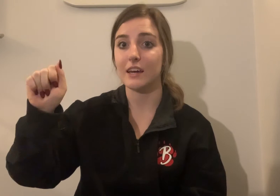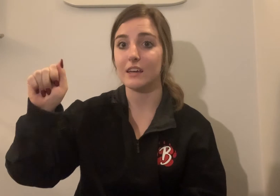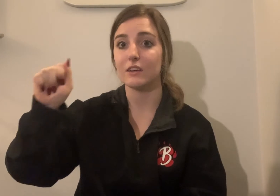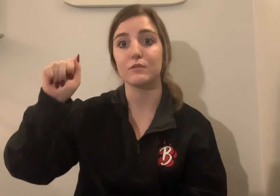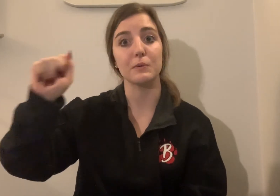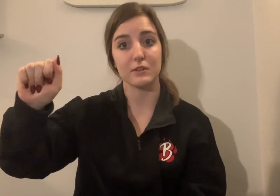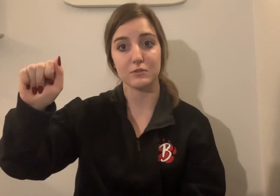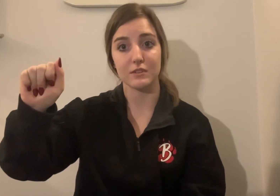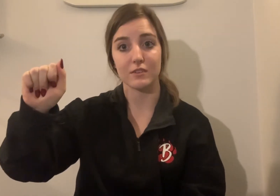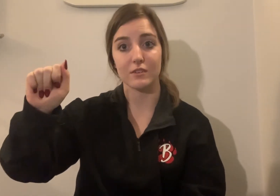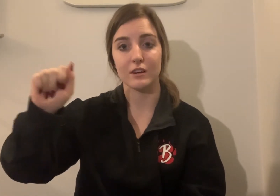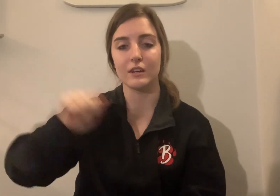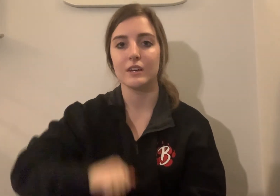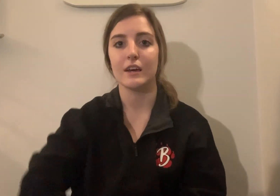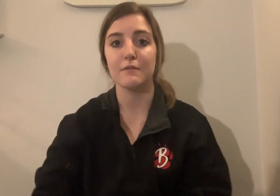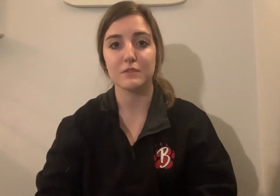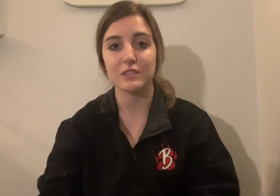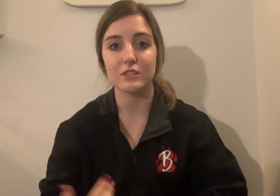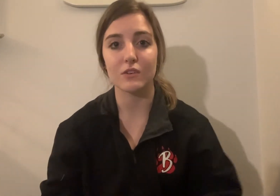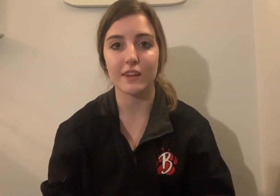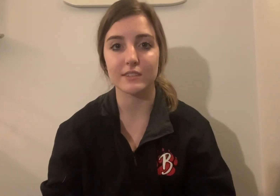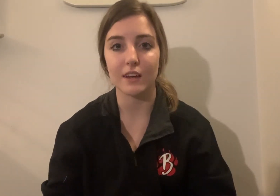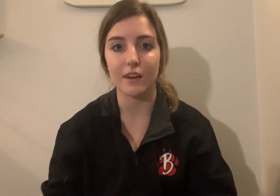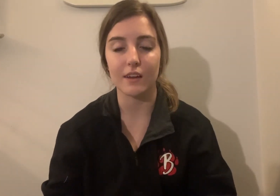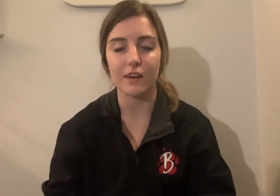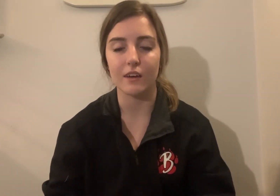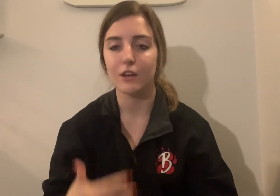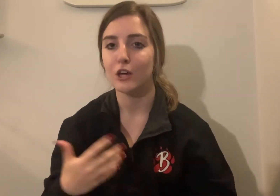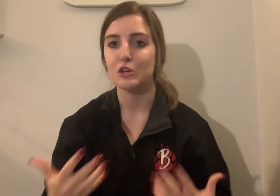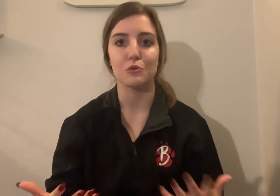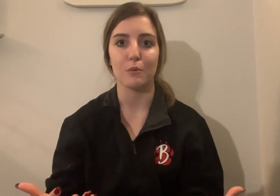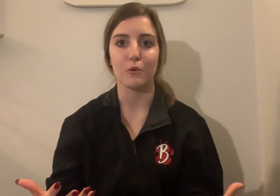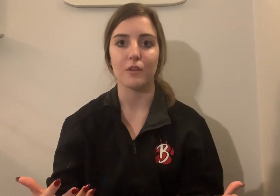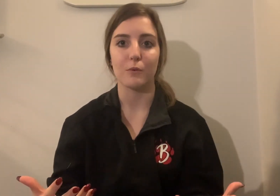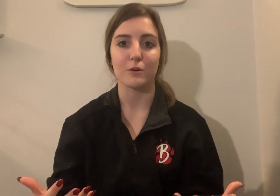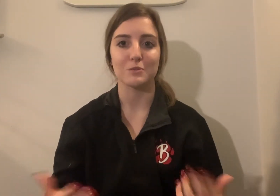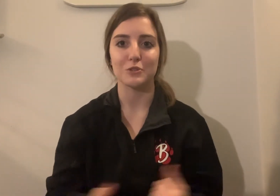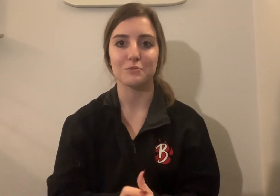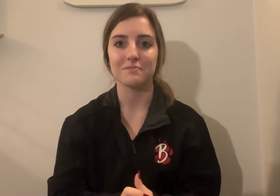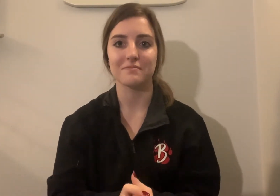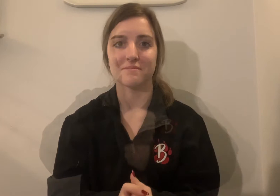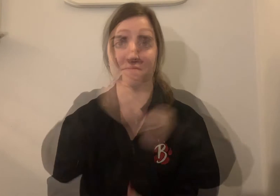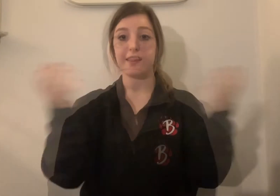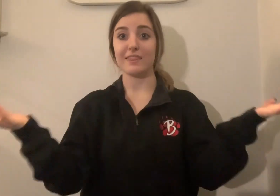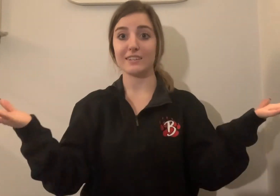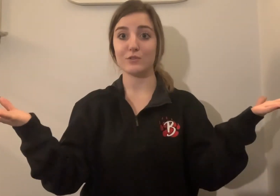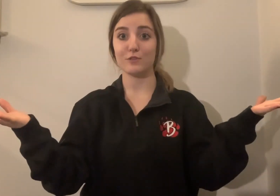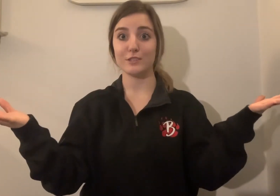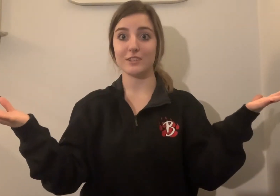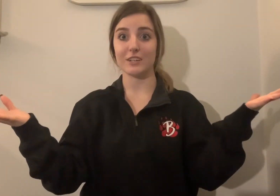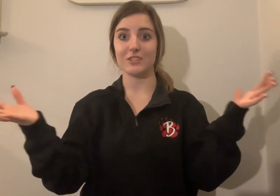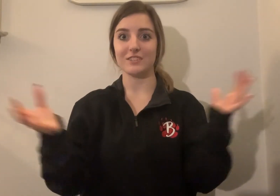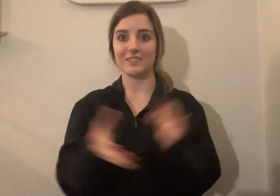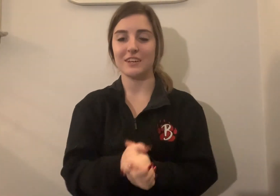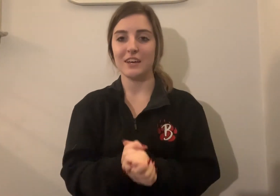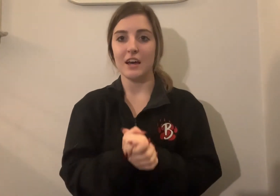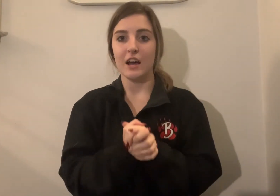Kwazza. If you want to do another emphasis on that second A, you are more than welcome to. And that's the first section. All